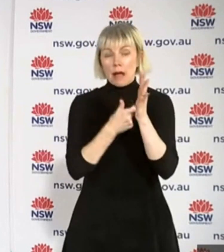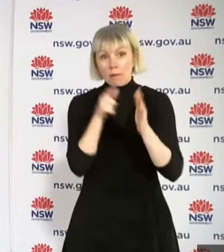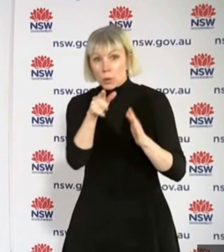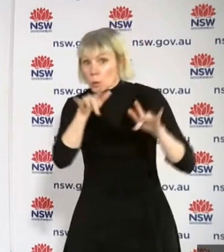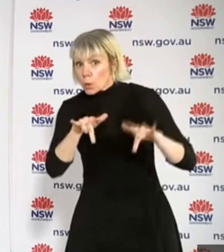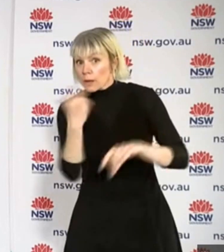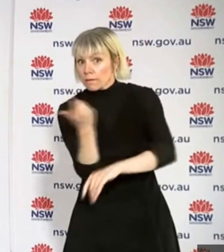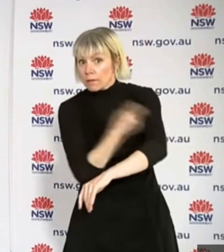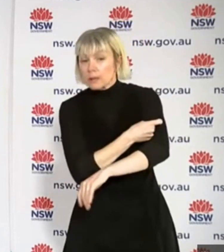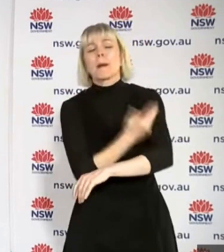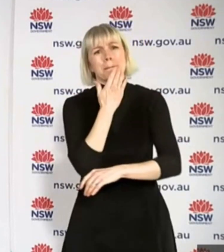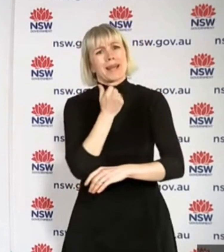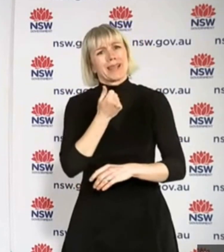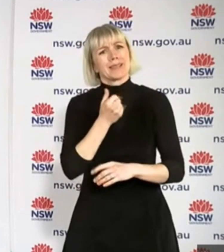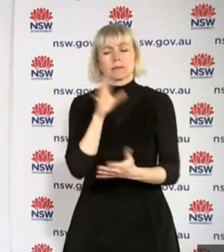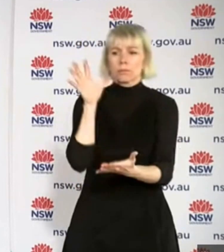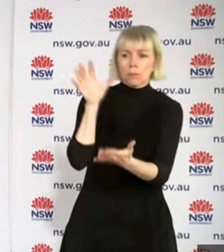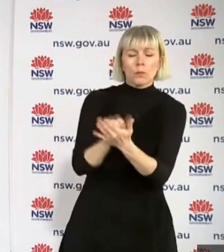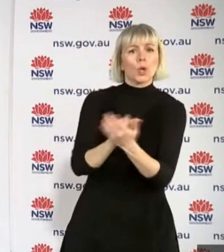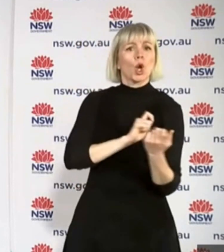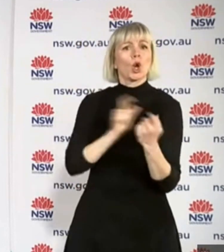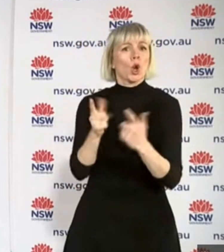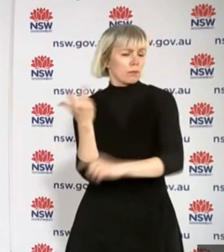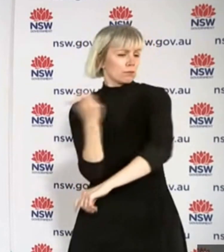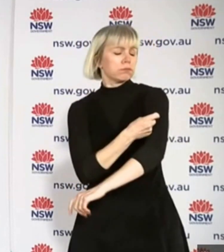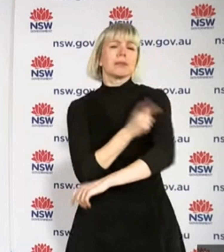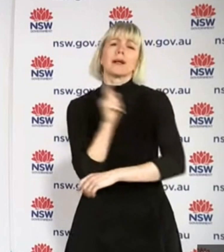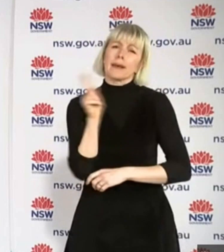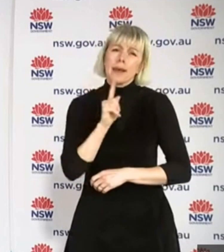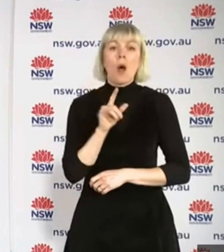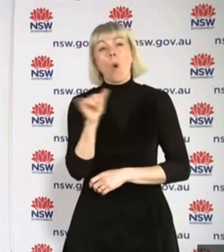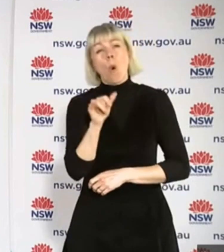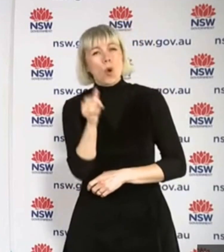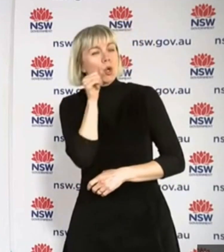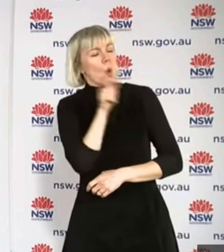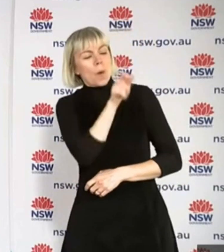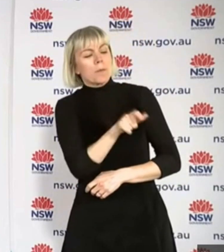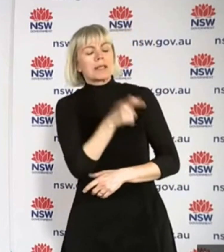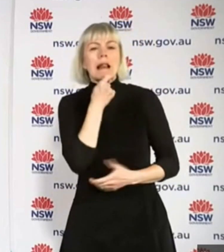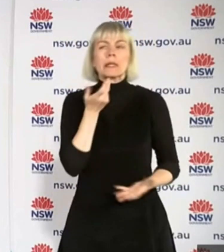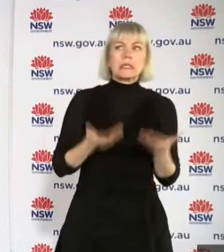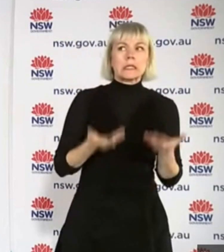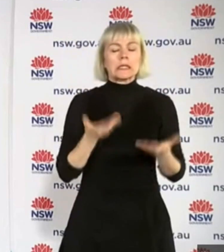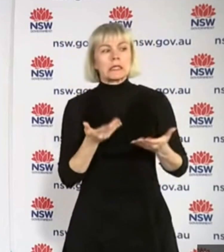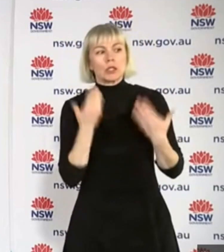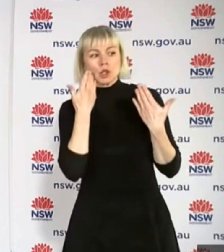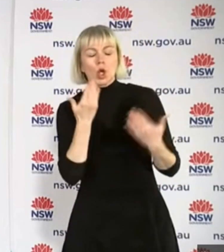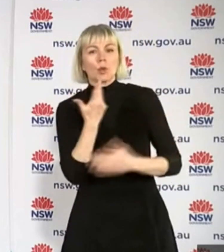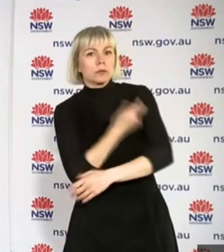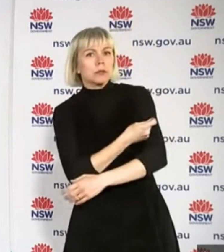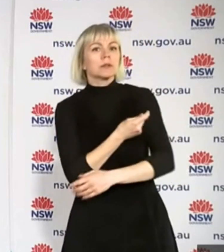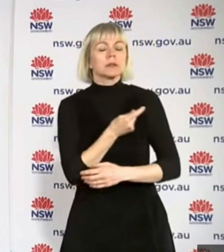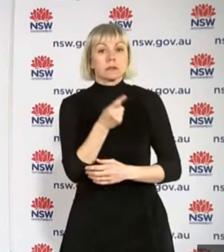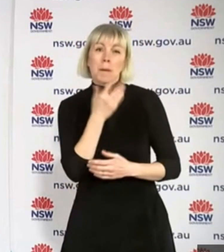assist their loved ones or assist their friends or assist anyone who may be having difficulty getting to an appointment